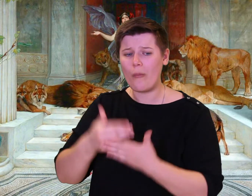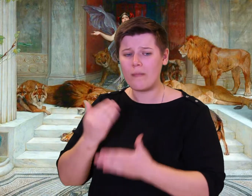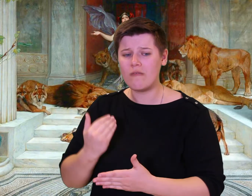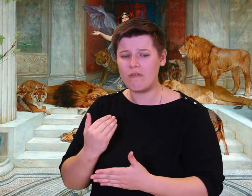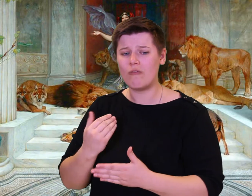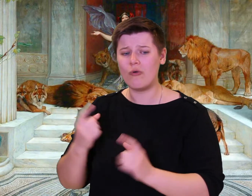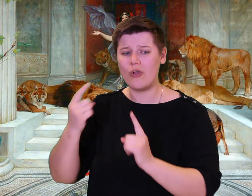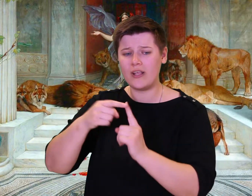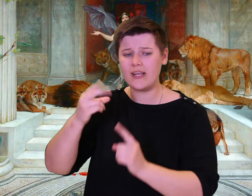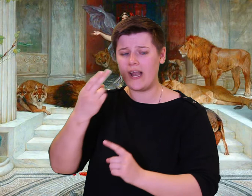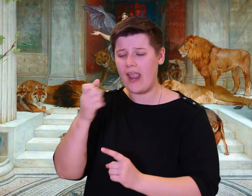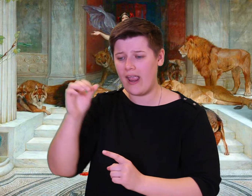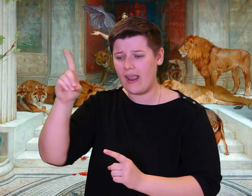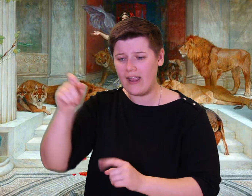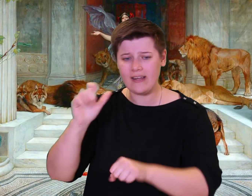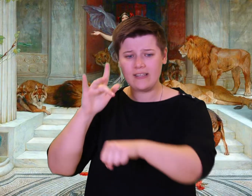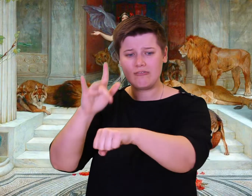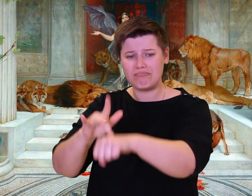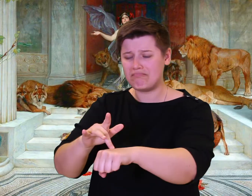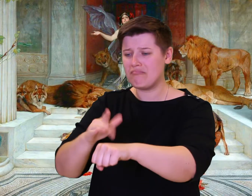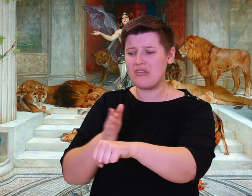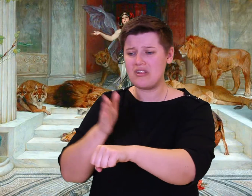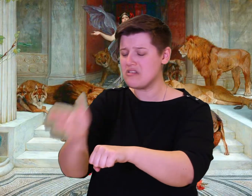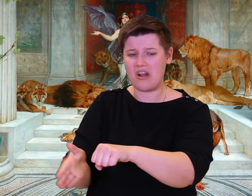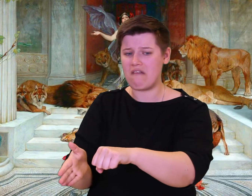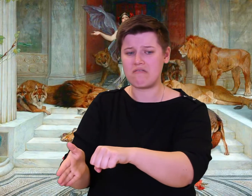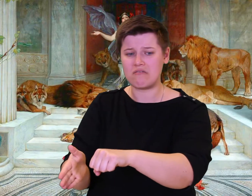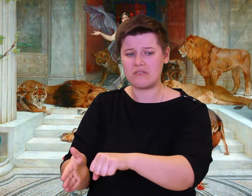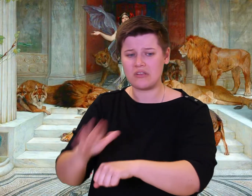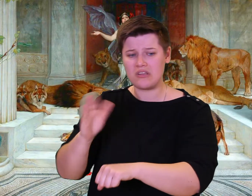But first you must complete another journey.